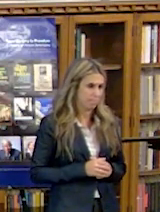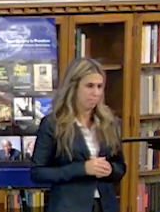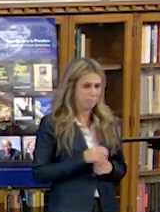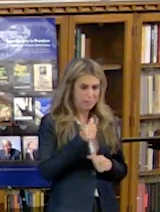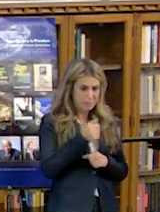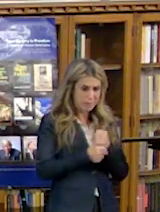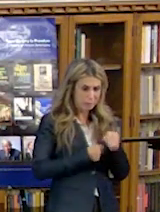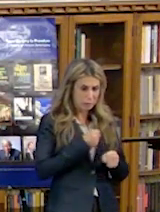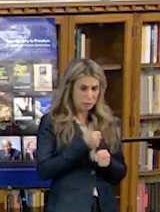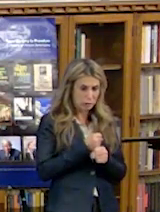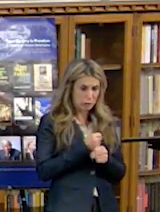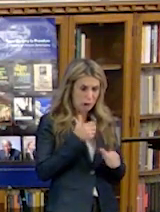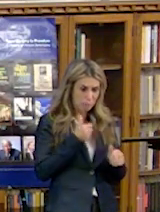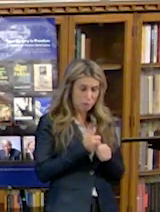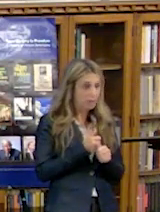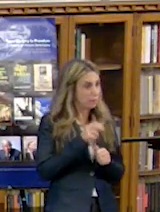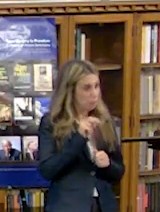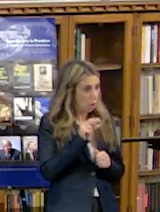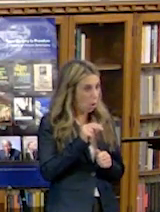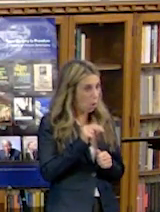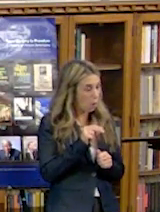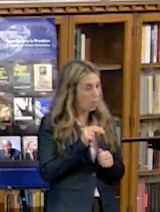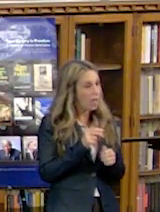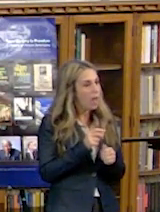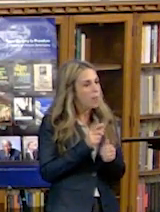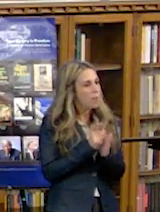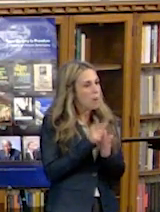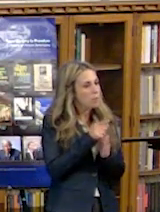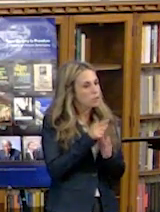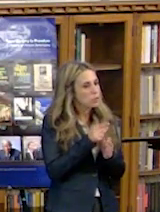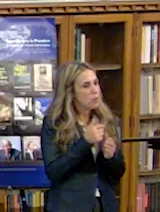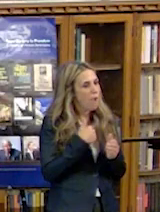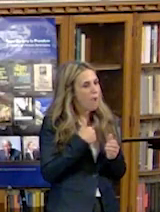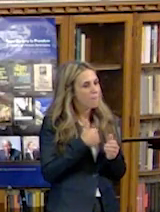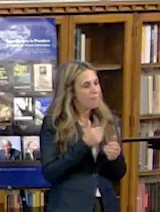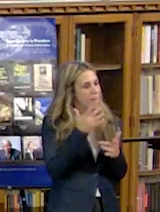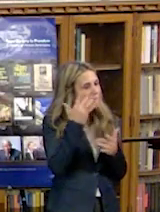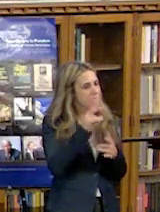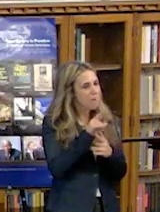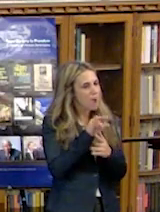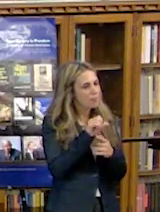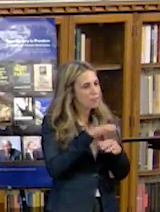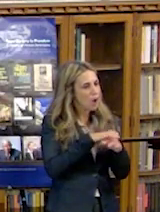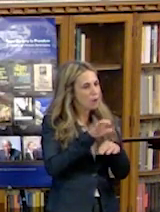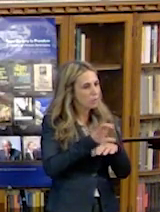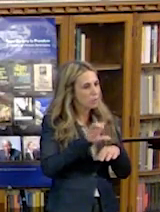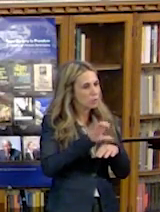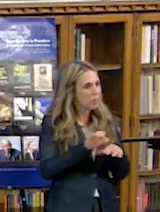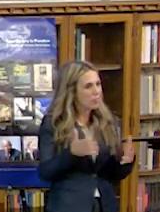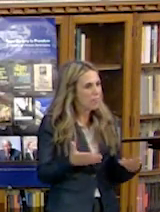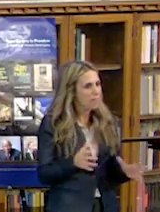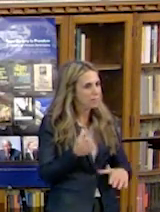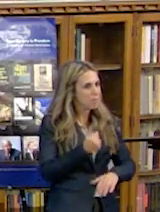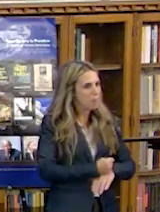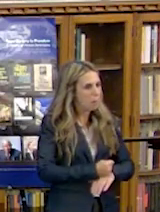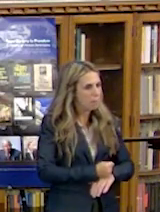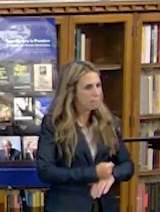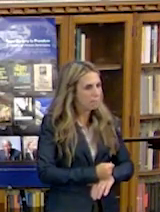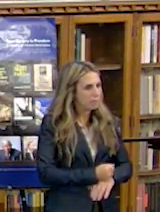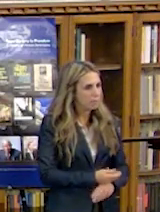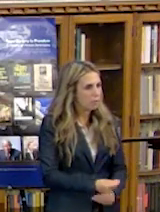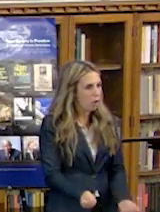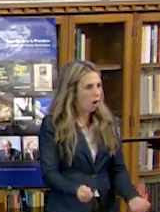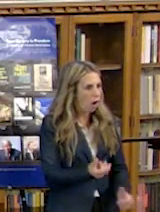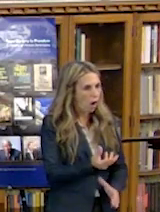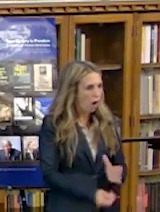10year cycle on it because the minute you get a virus on a computer that could be it um